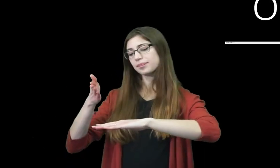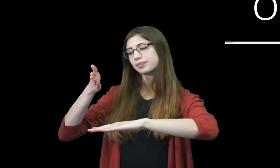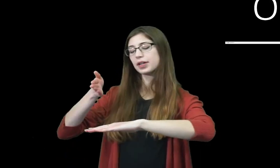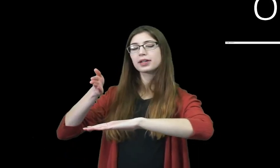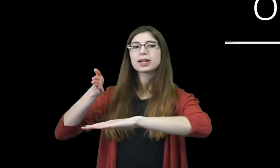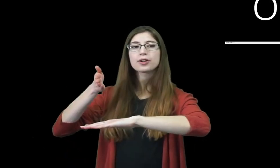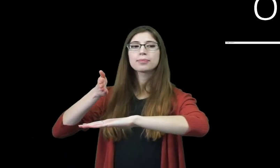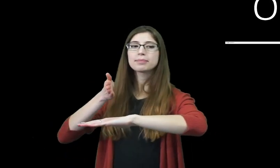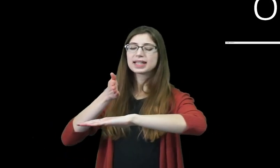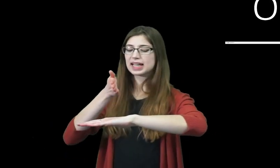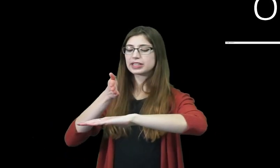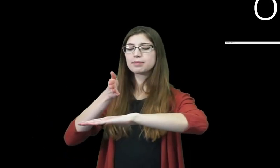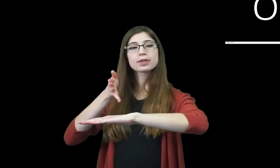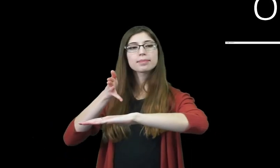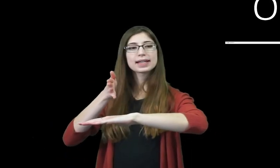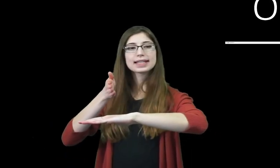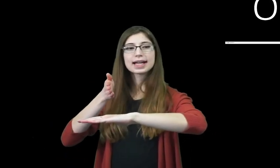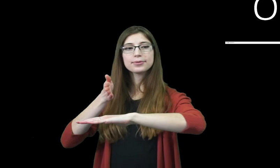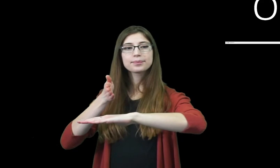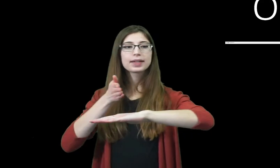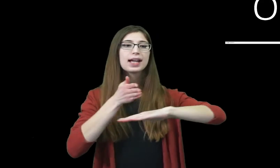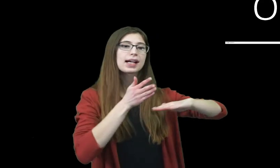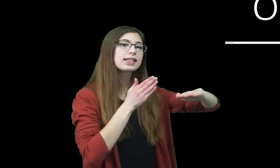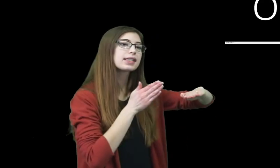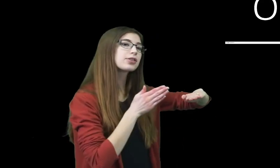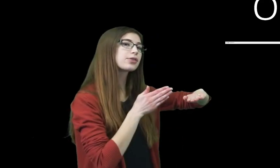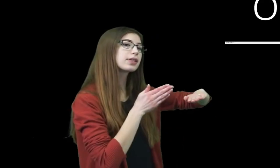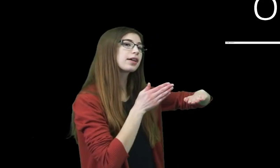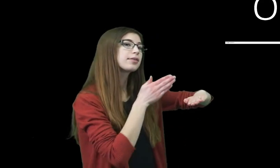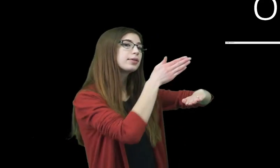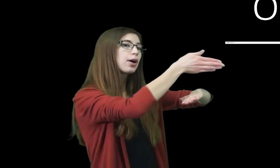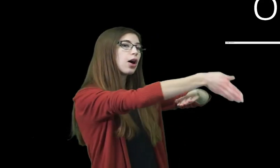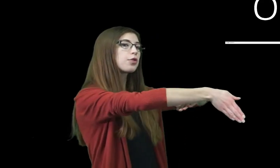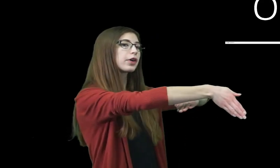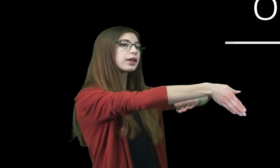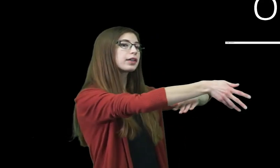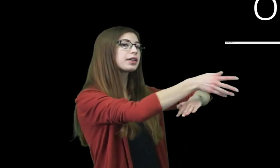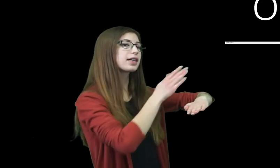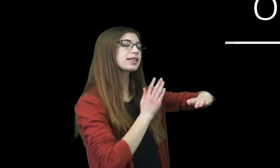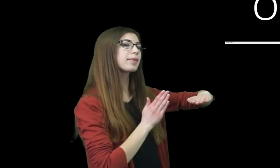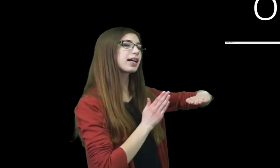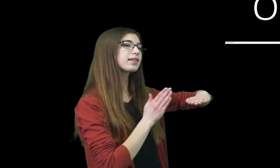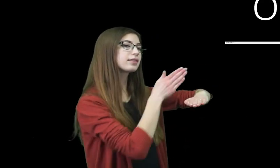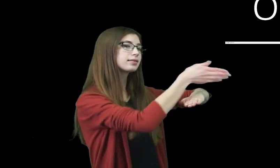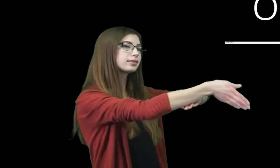you're going to make an open B hand shape with your pinky down, and this is just going to go over your non-dominant hand.